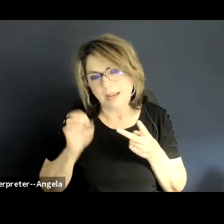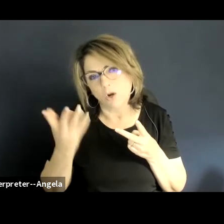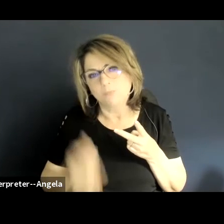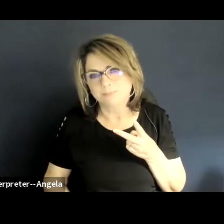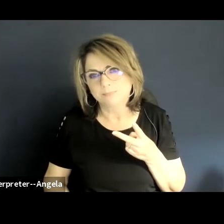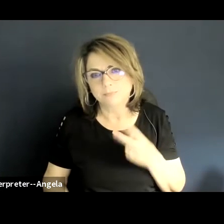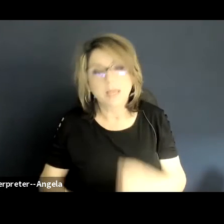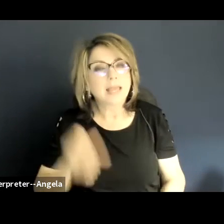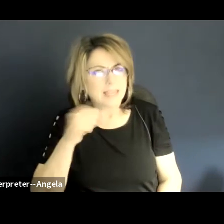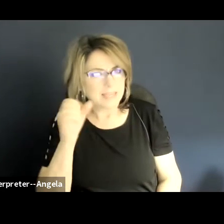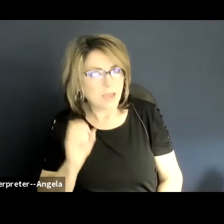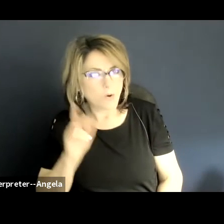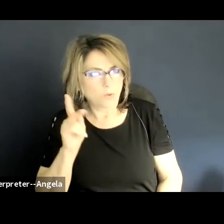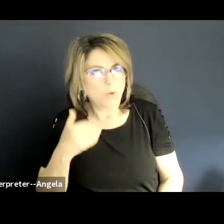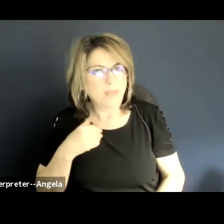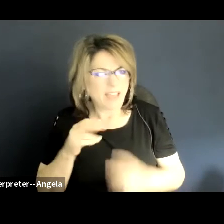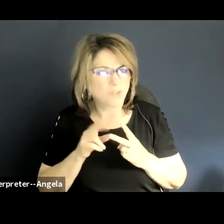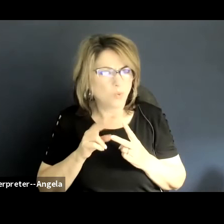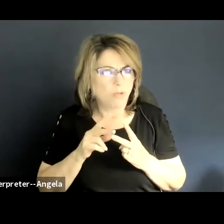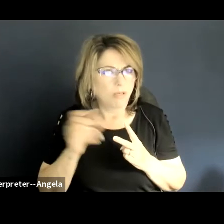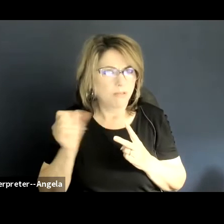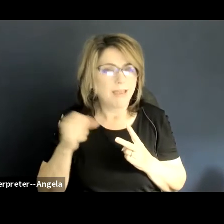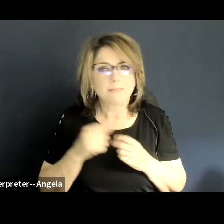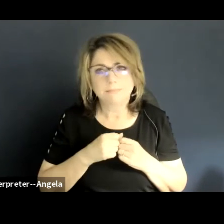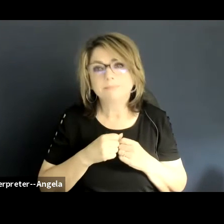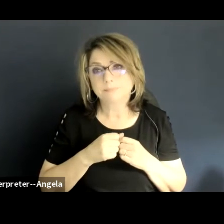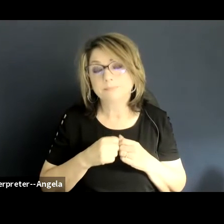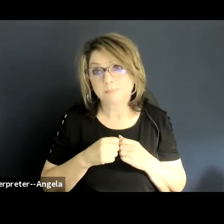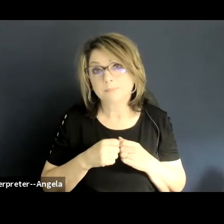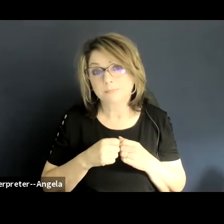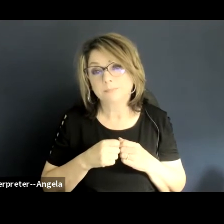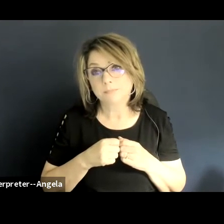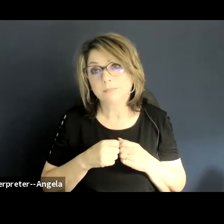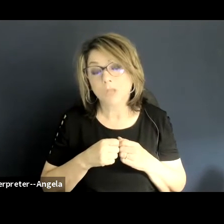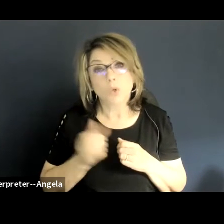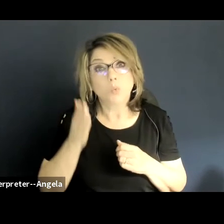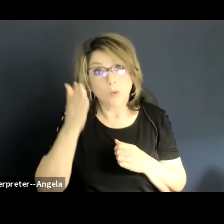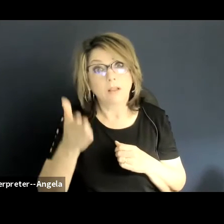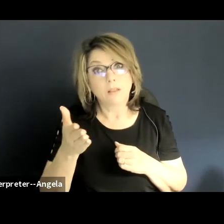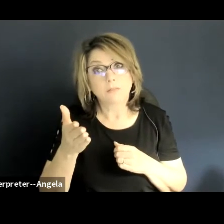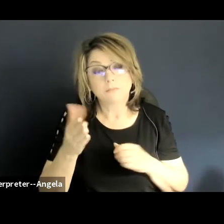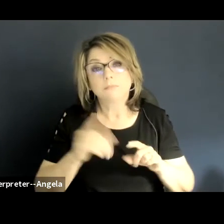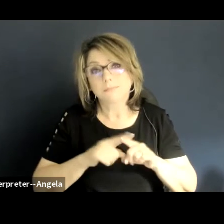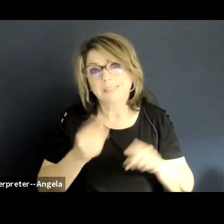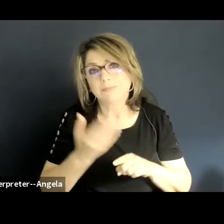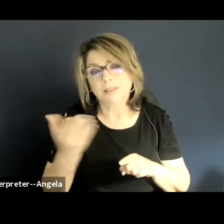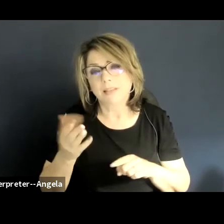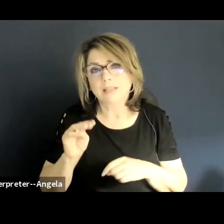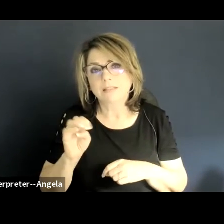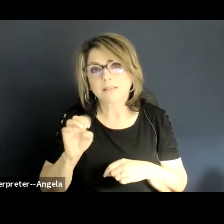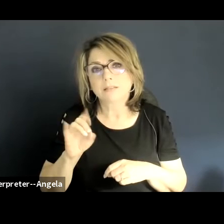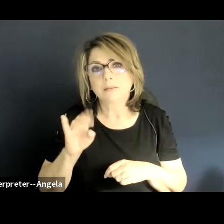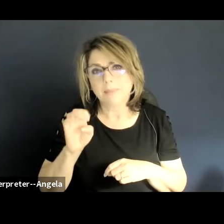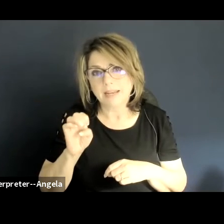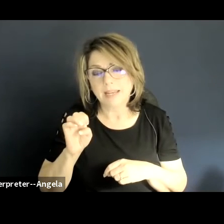Yeah, Oklahoma does dual, and it is, you will get different things. Medicare is going to be paid